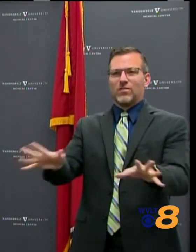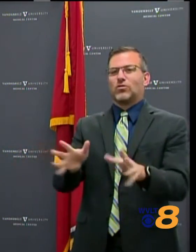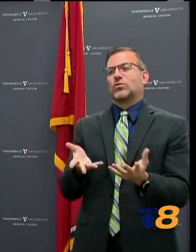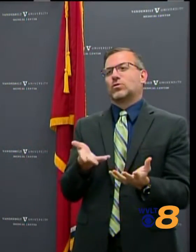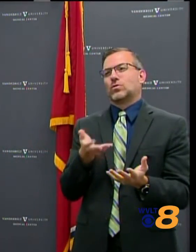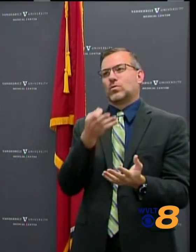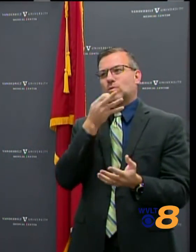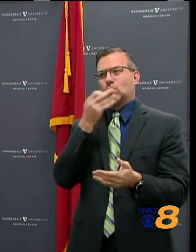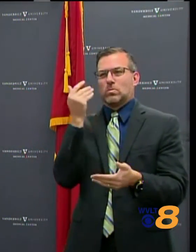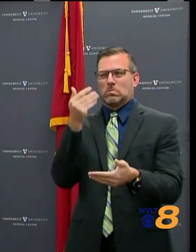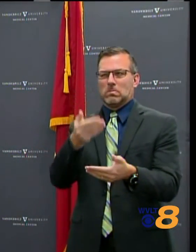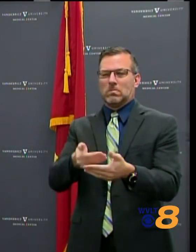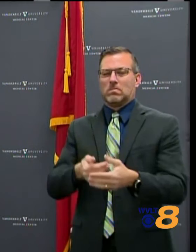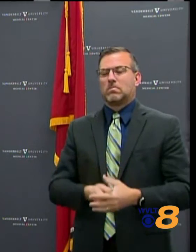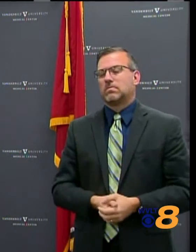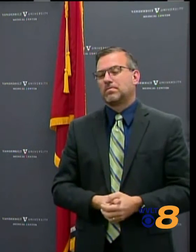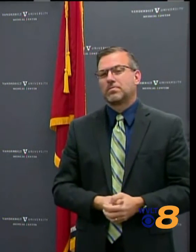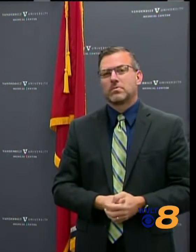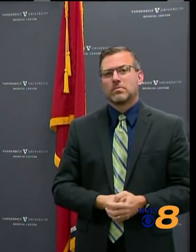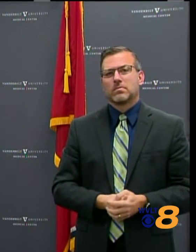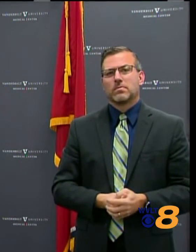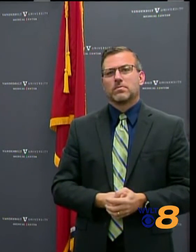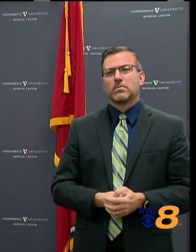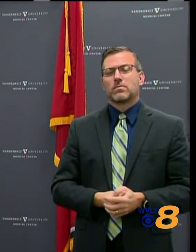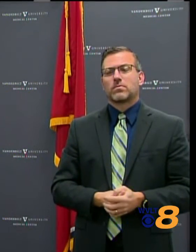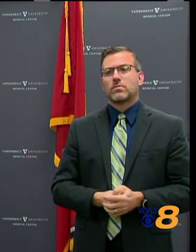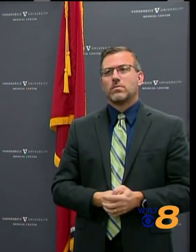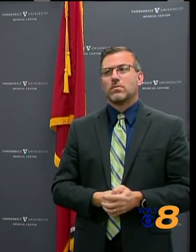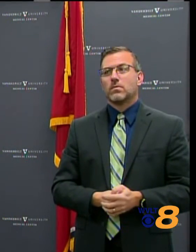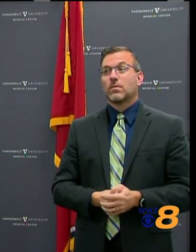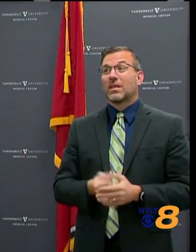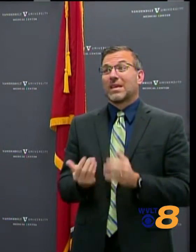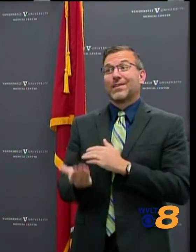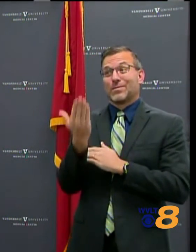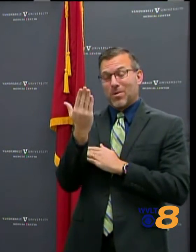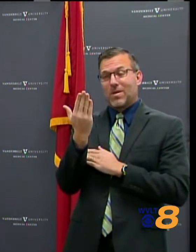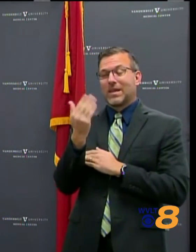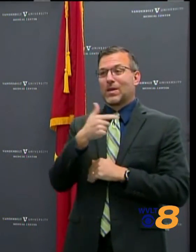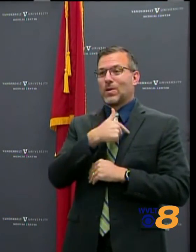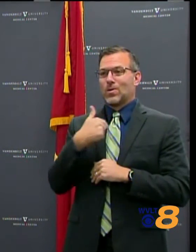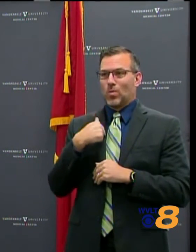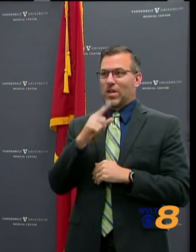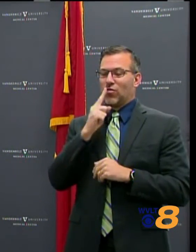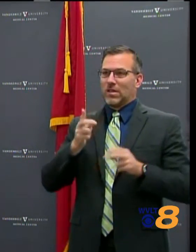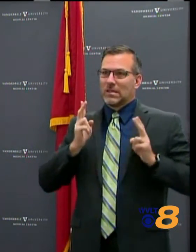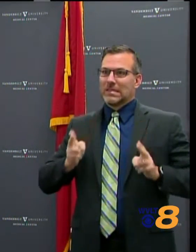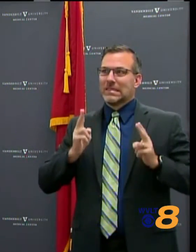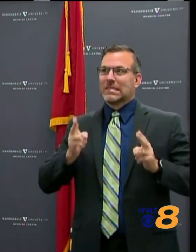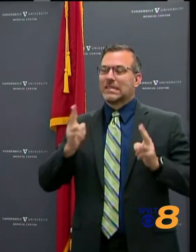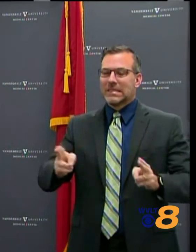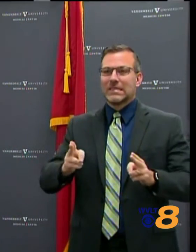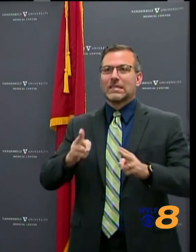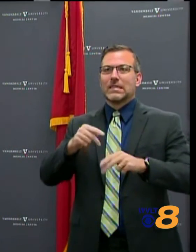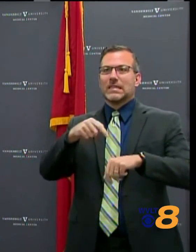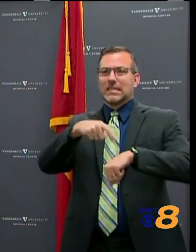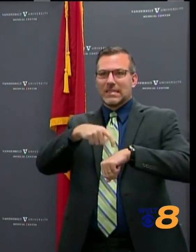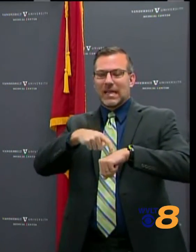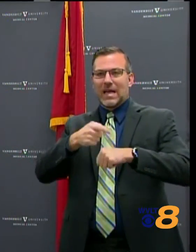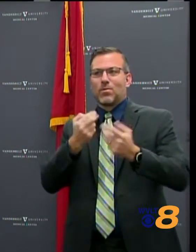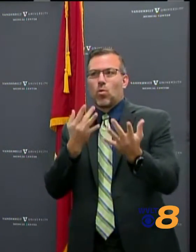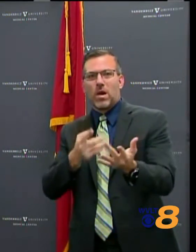item, I just wanted to say that we were on an ambitious timeline this morning. The